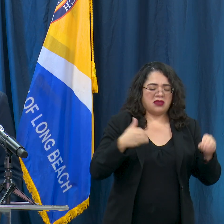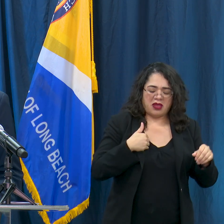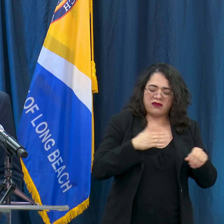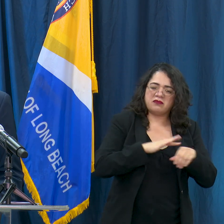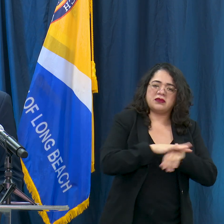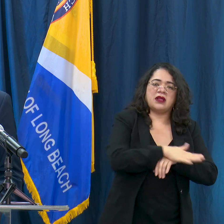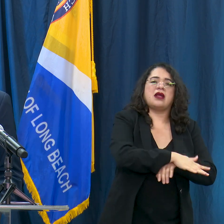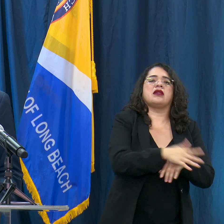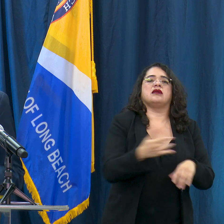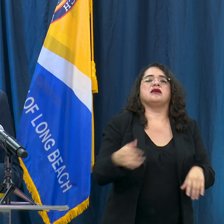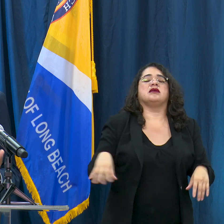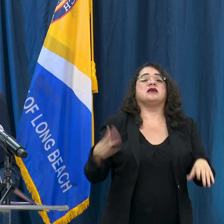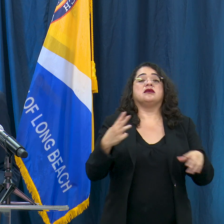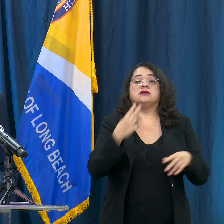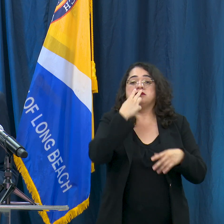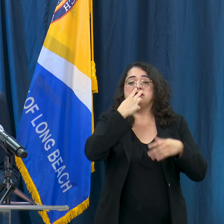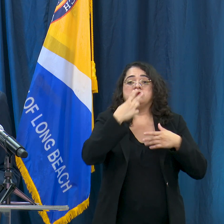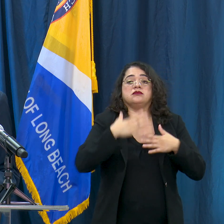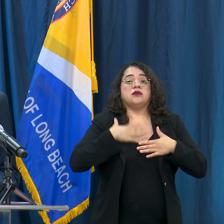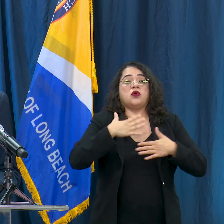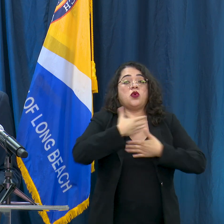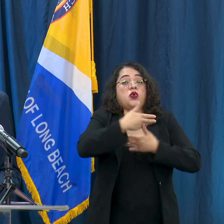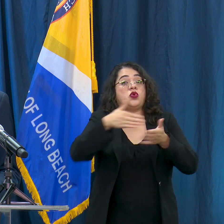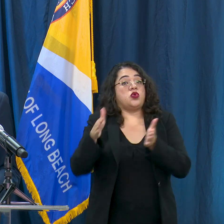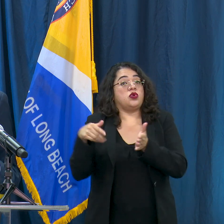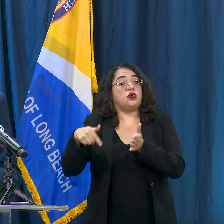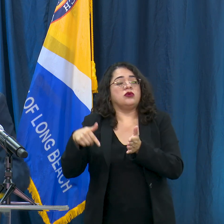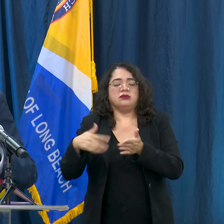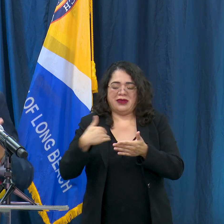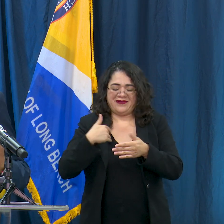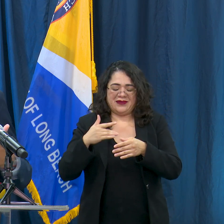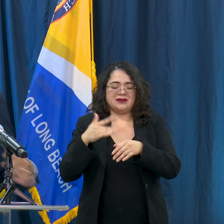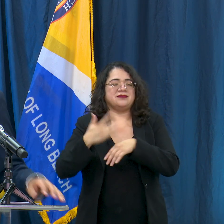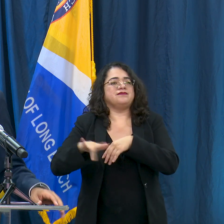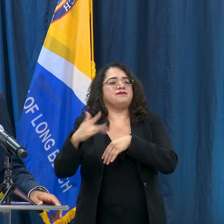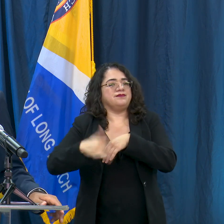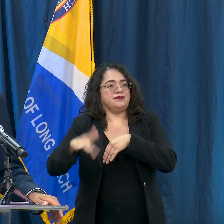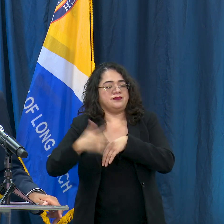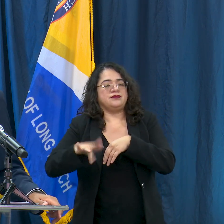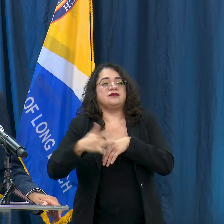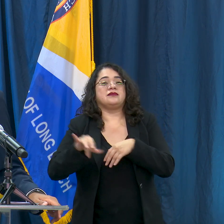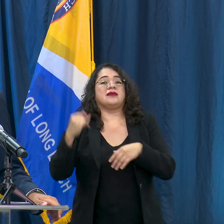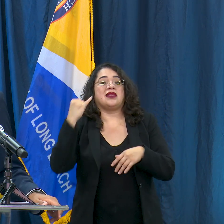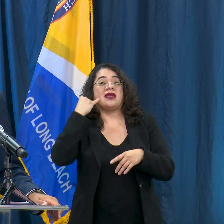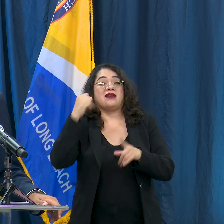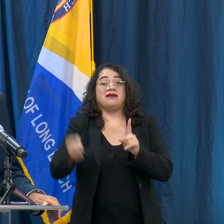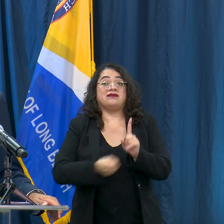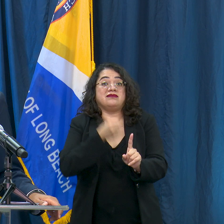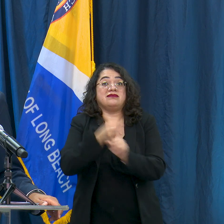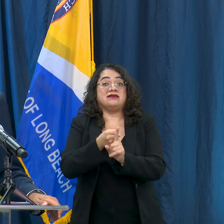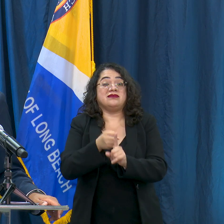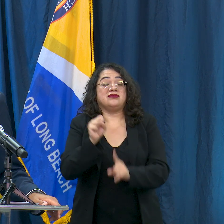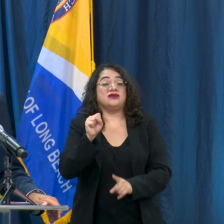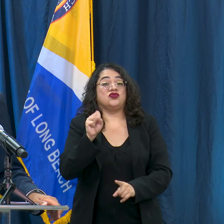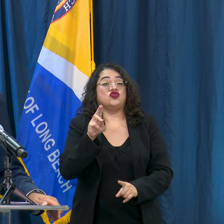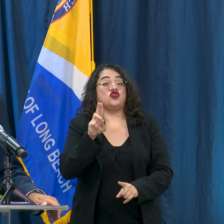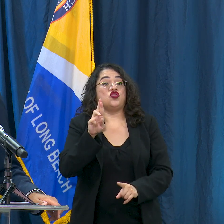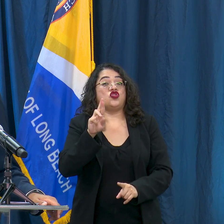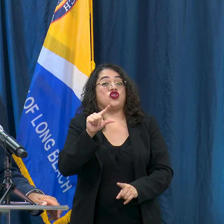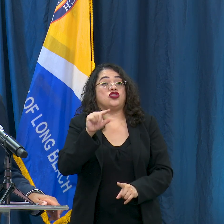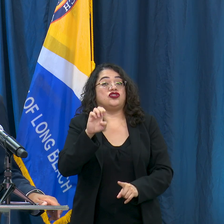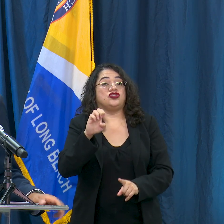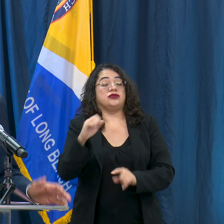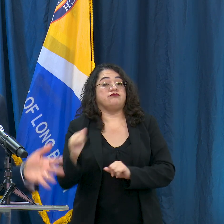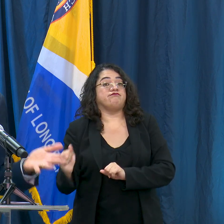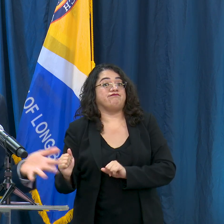have the ability to take more if there ends up being a surge of need in